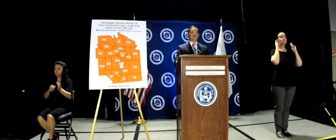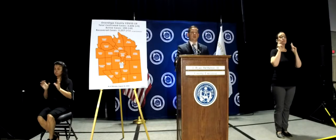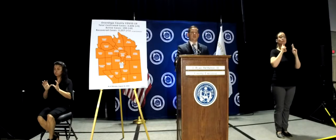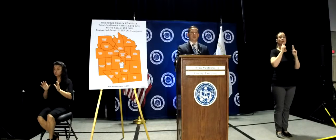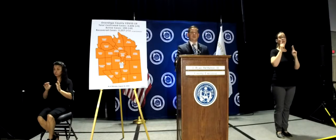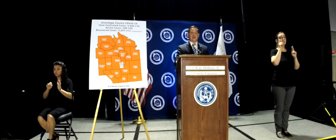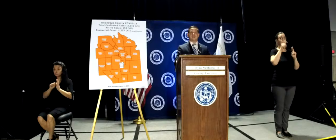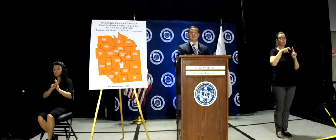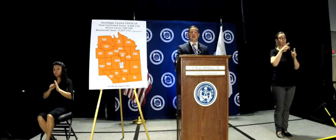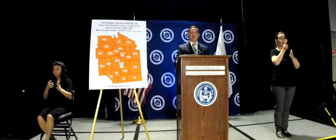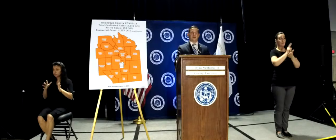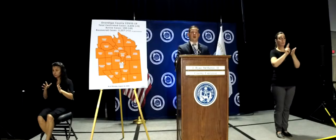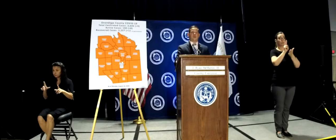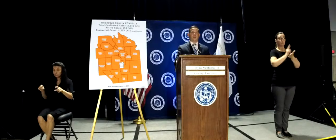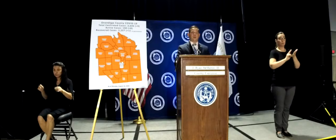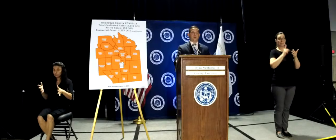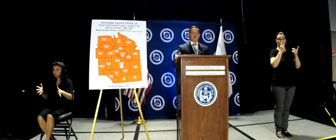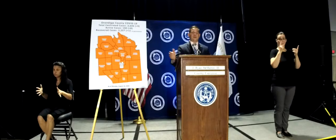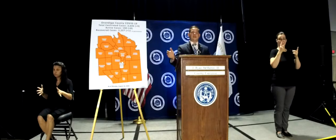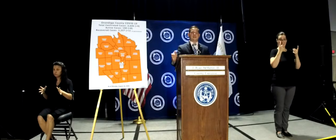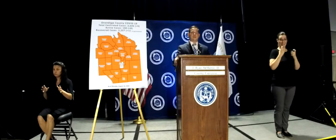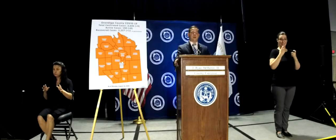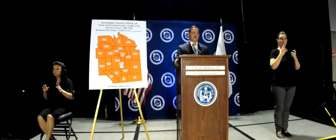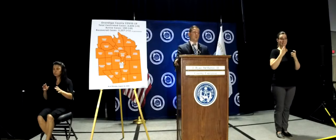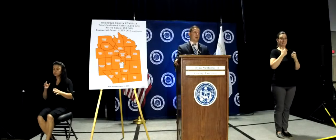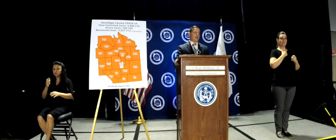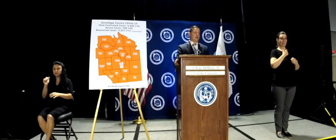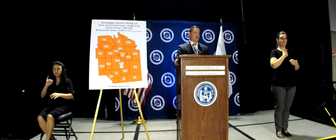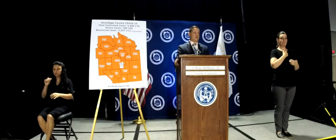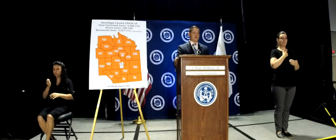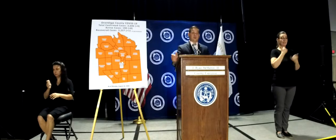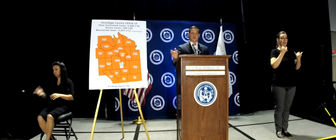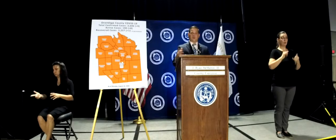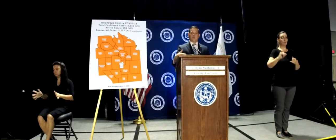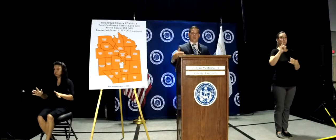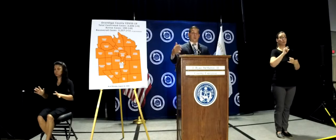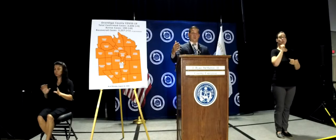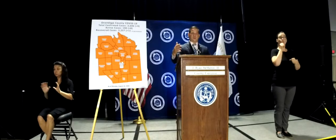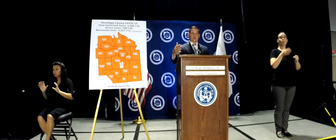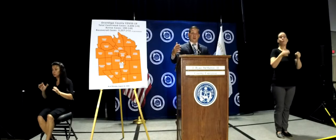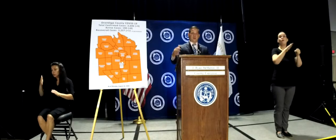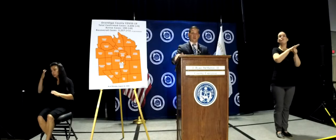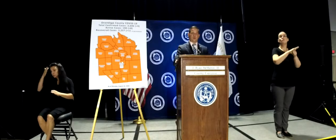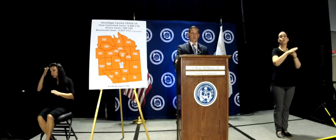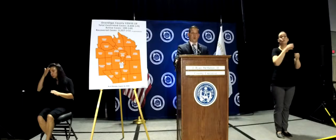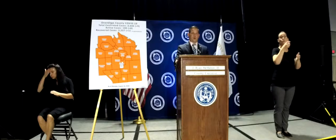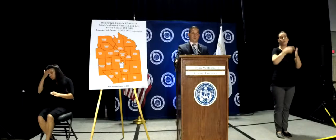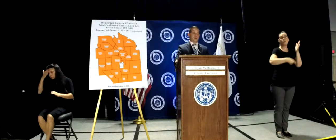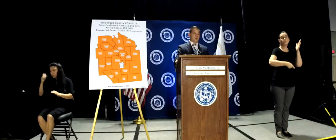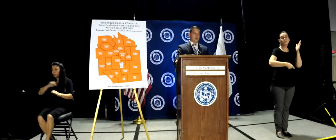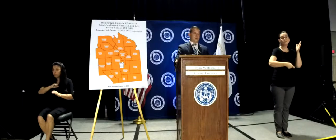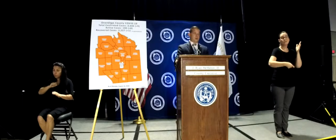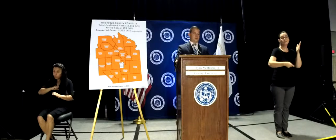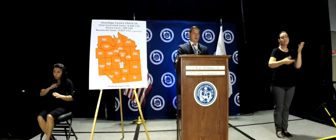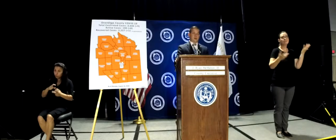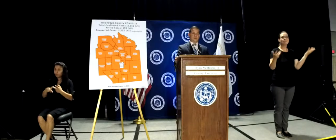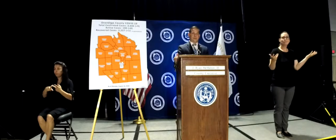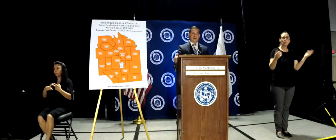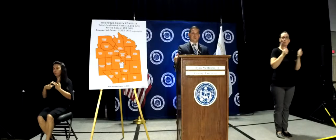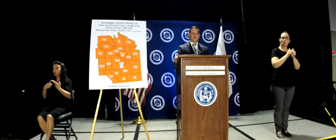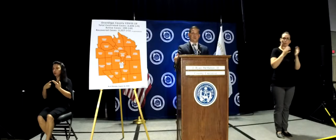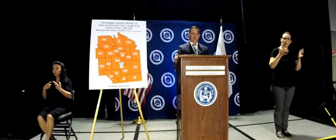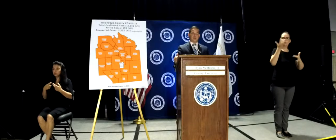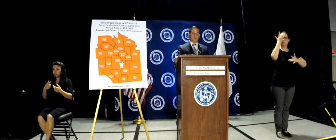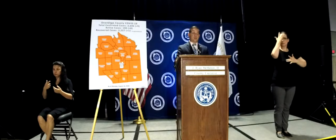but their insurance is now saying they're not going to cover them because they're asymptomatic, right? So these are the things we bring up to the state on control room calls. It's either got to be